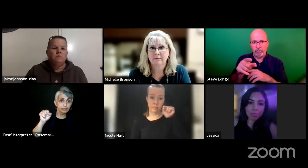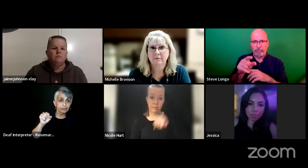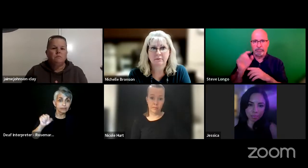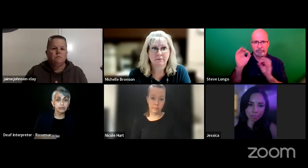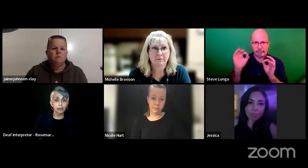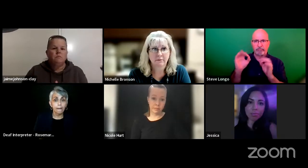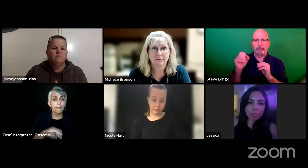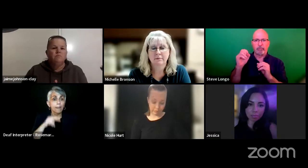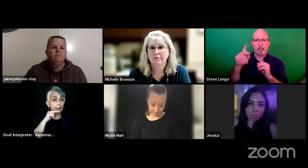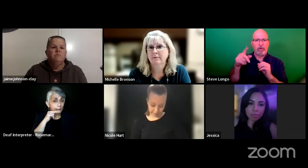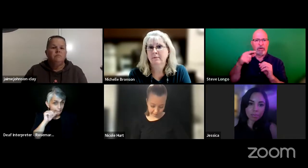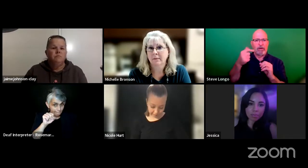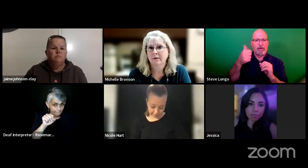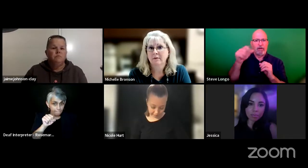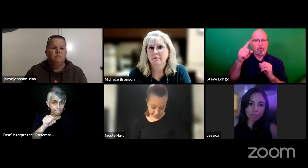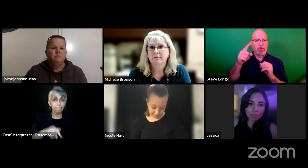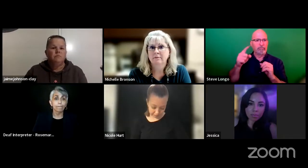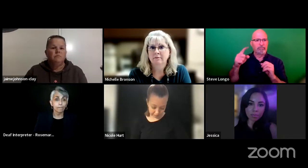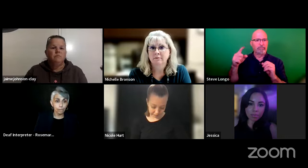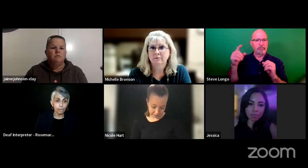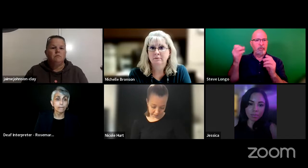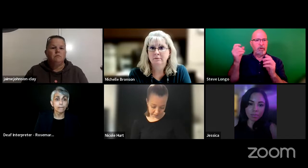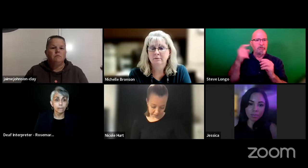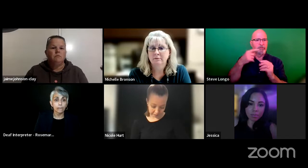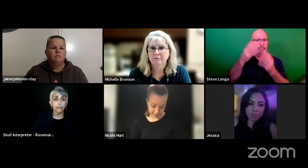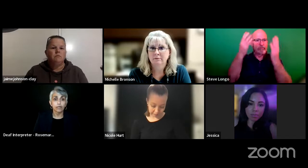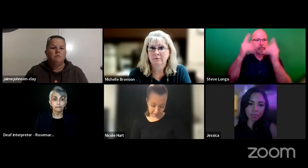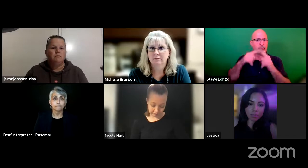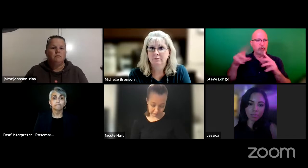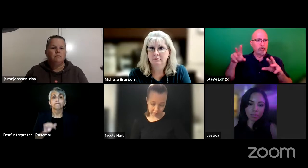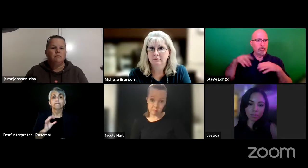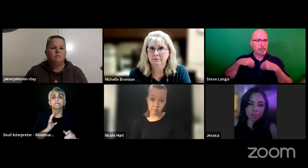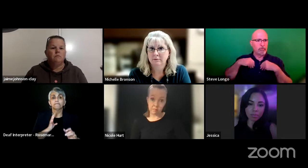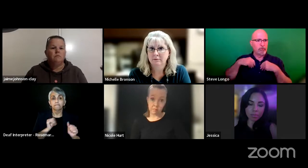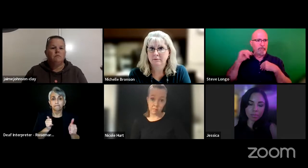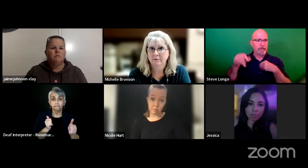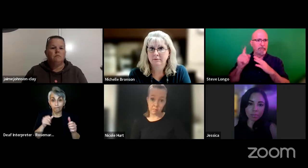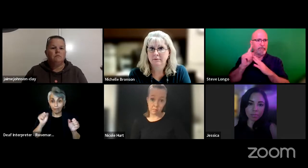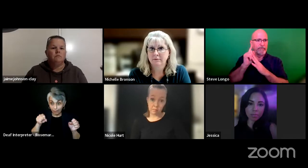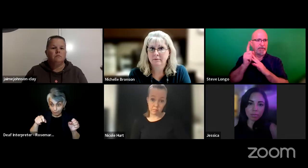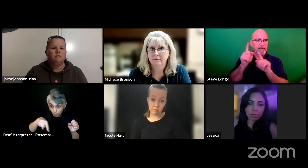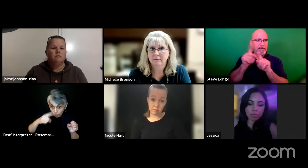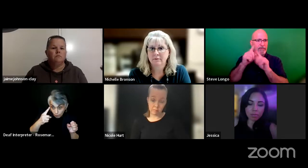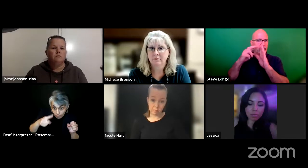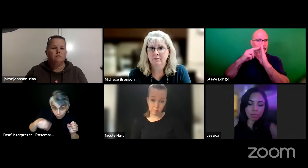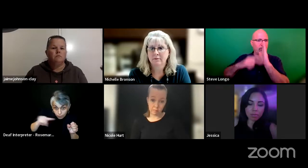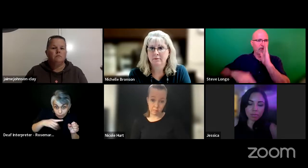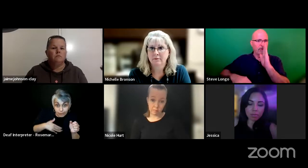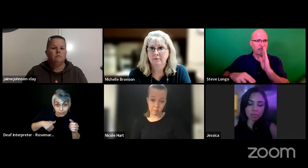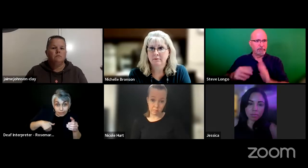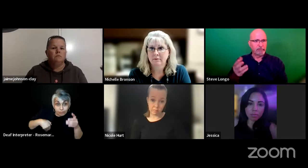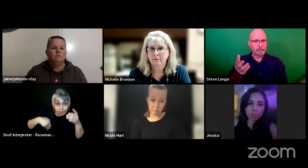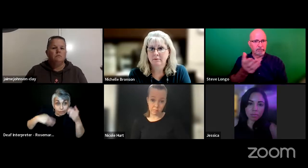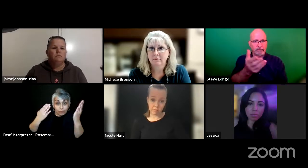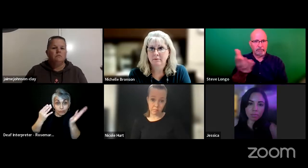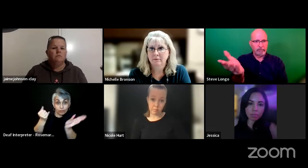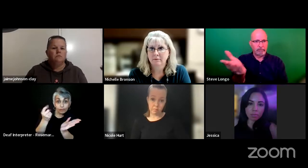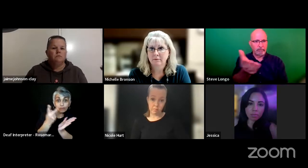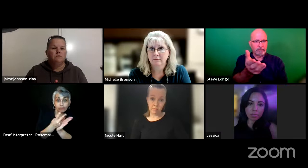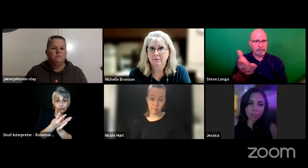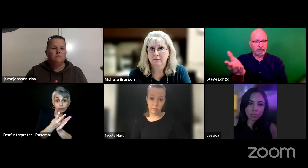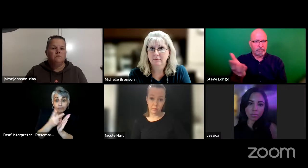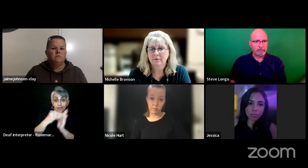Jessica and with Nicole. All right. Anyone want to make a motion